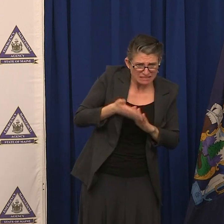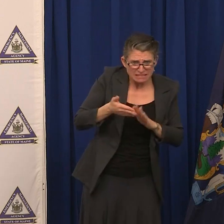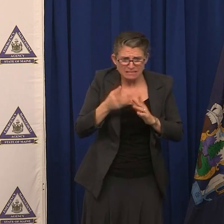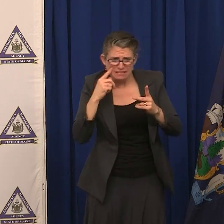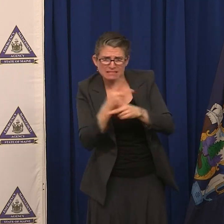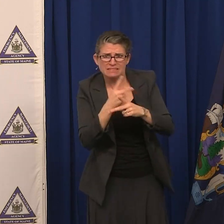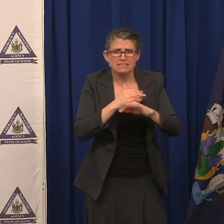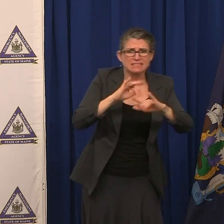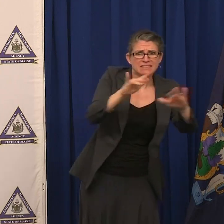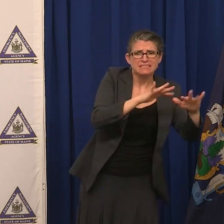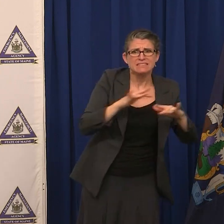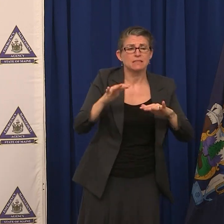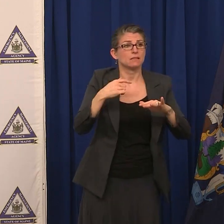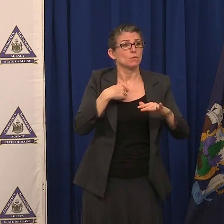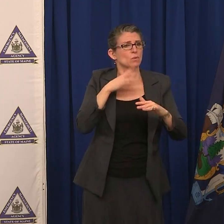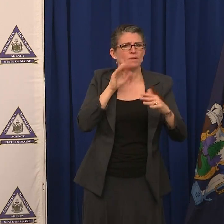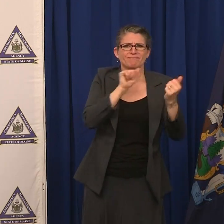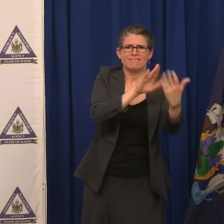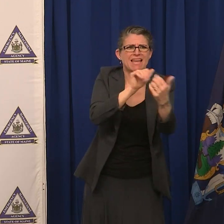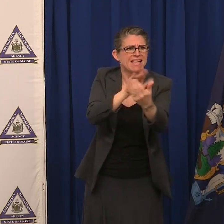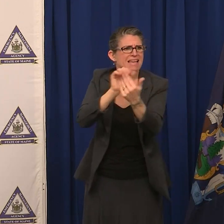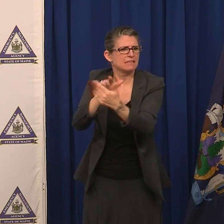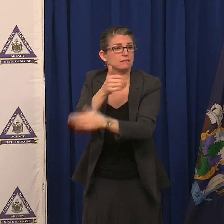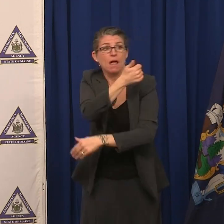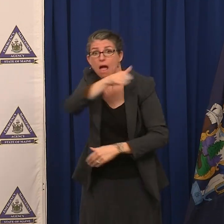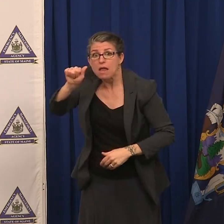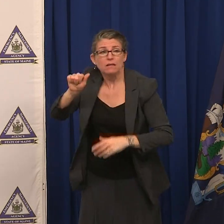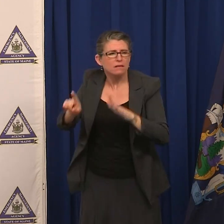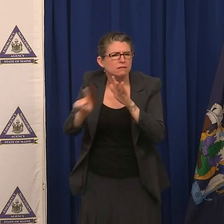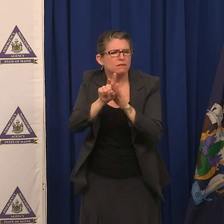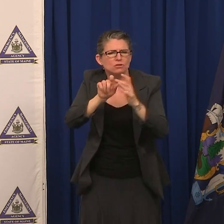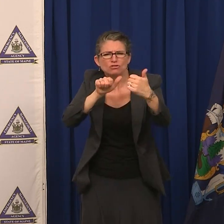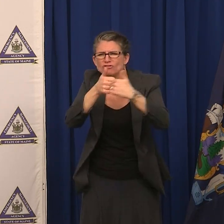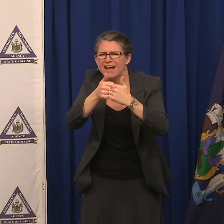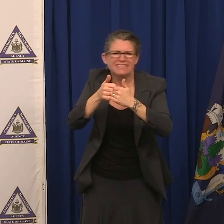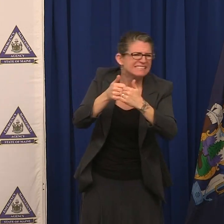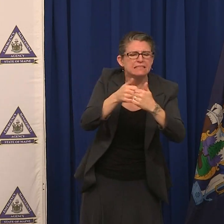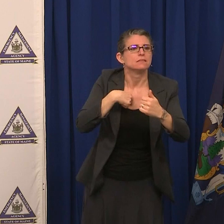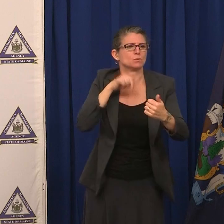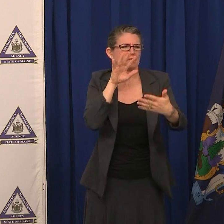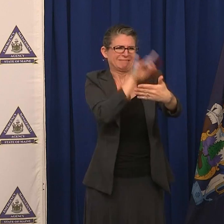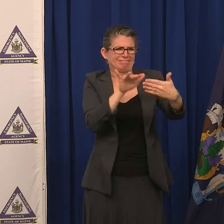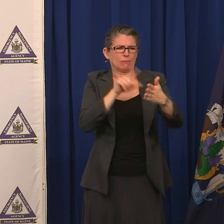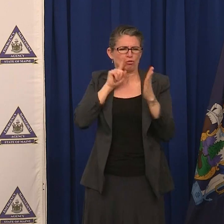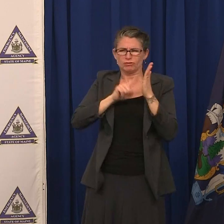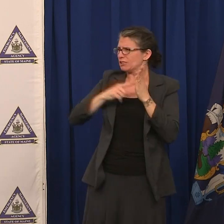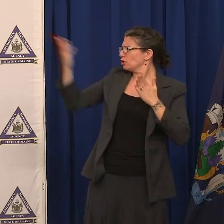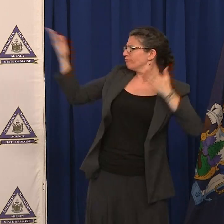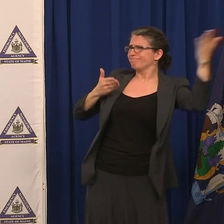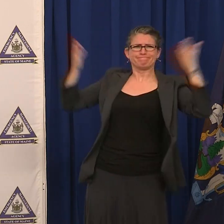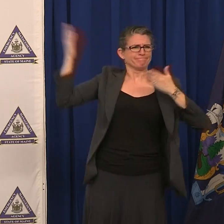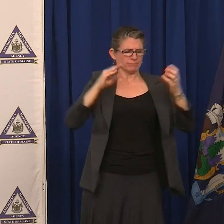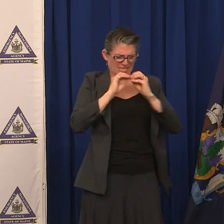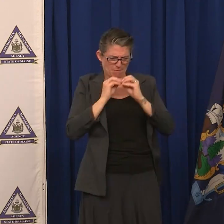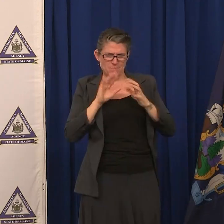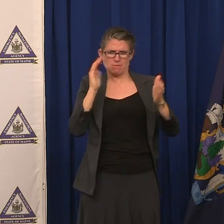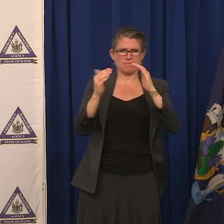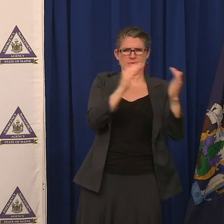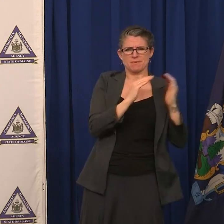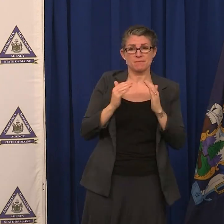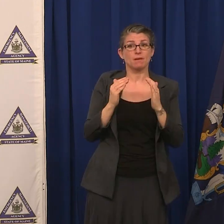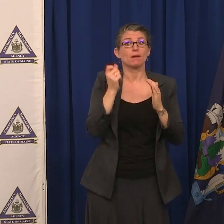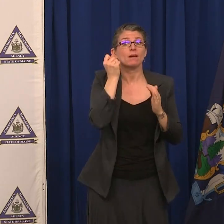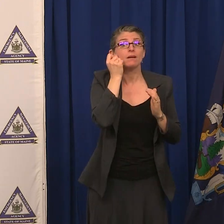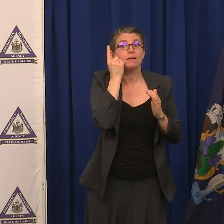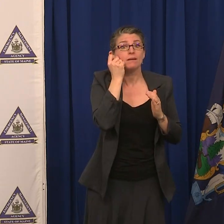think where we are right now versus where we might go is pretty much right. And so I'm happy to talk